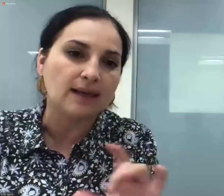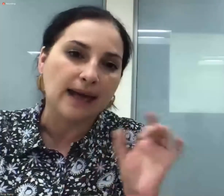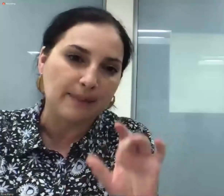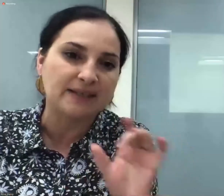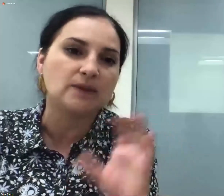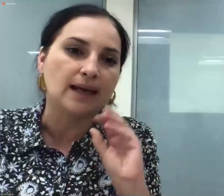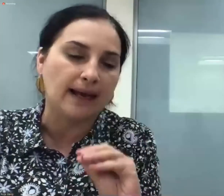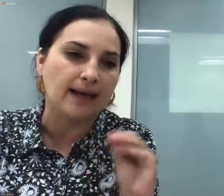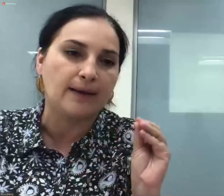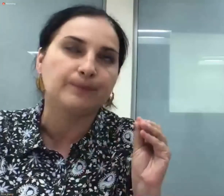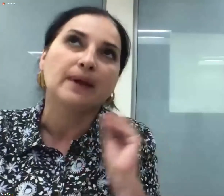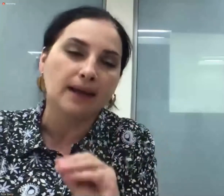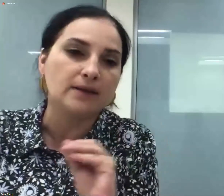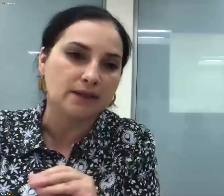episodes